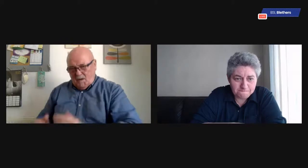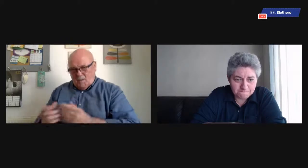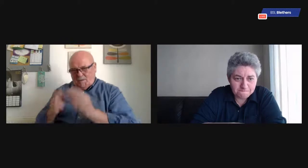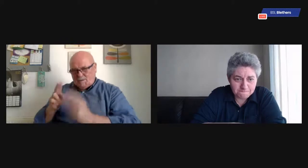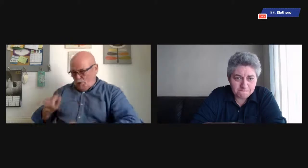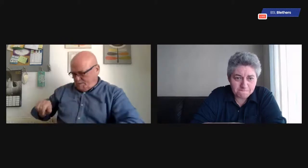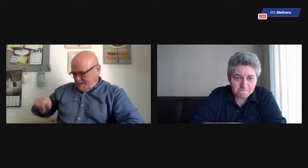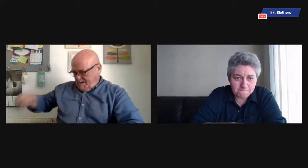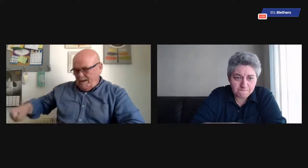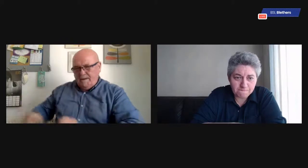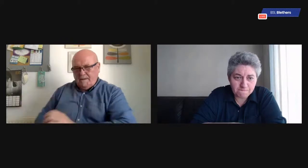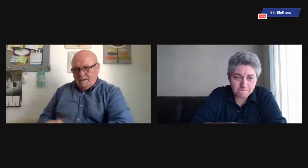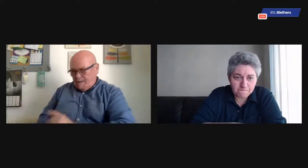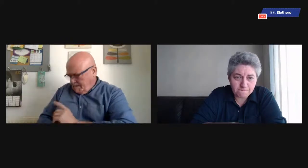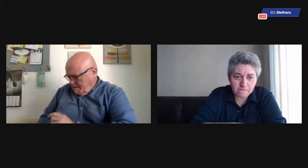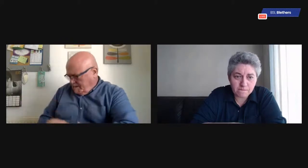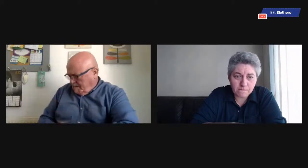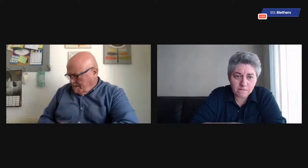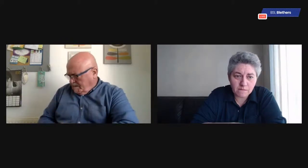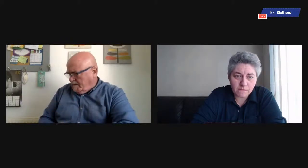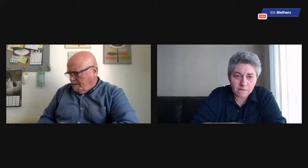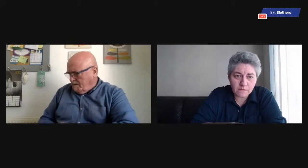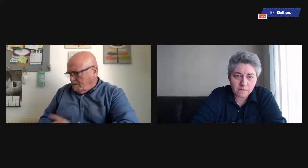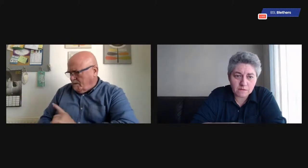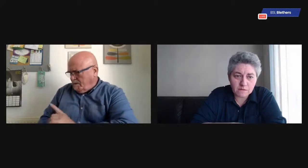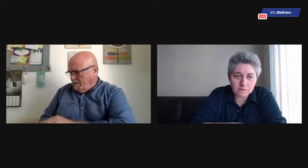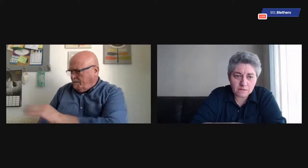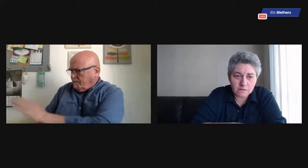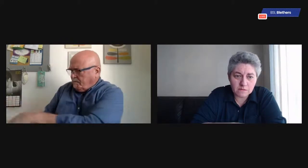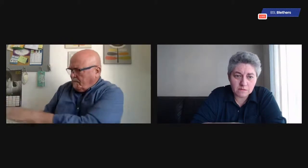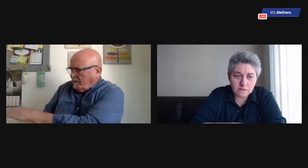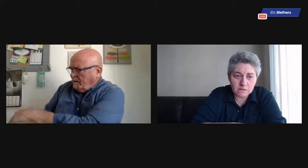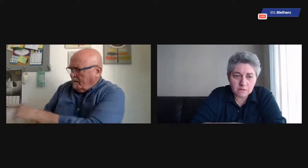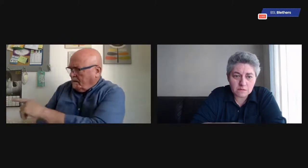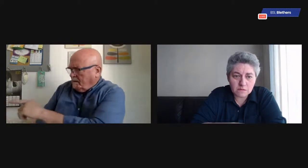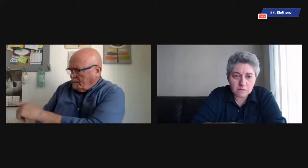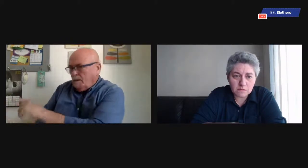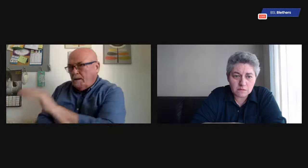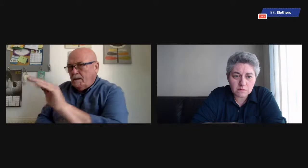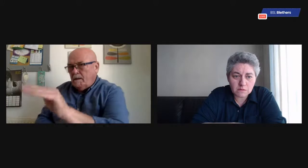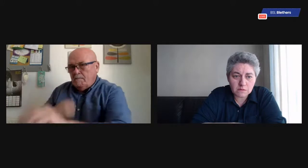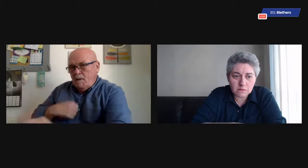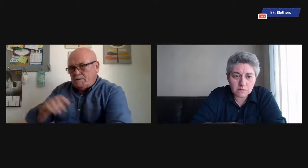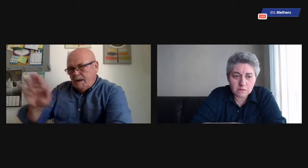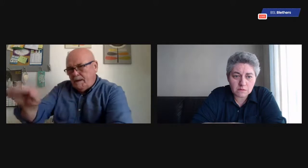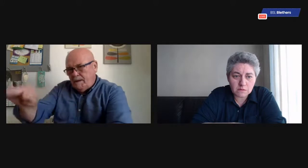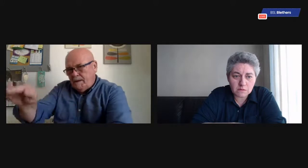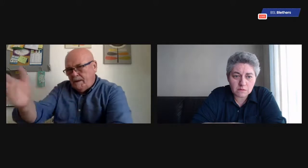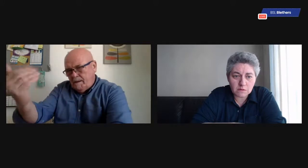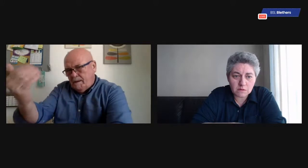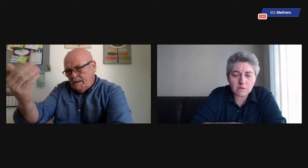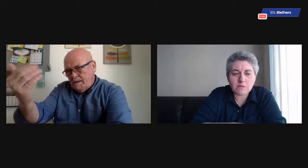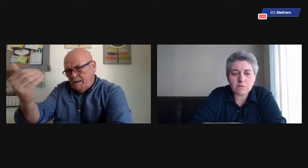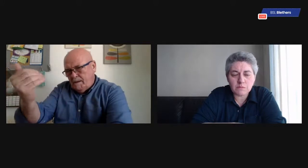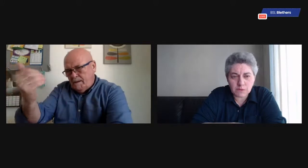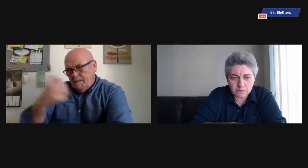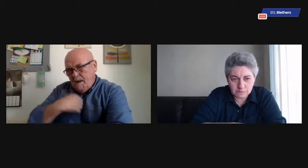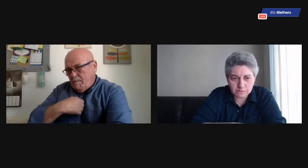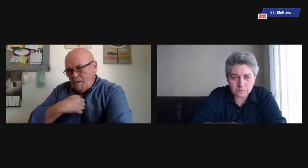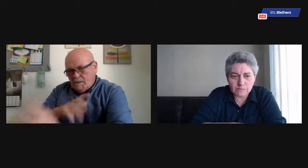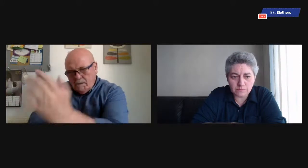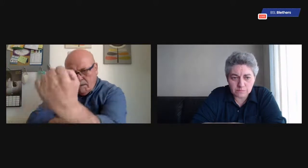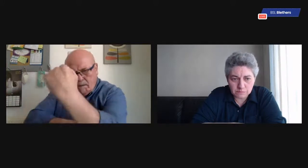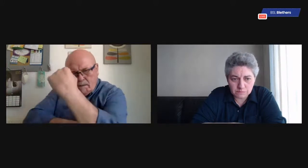okay. Well, I'm there between the client and the interpreter. So I would say to